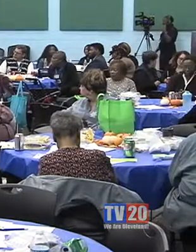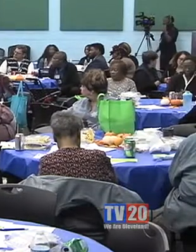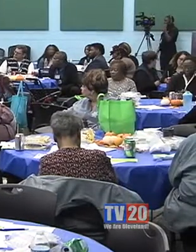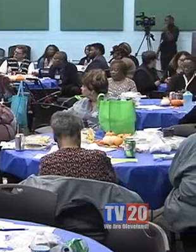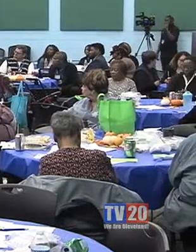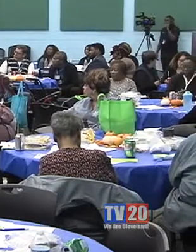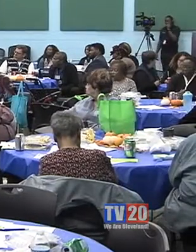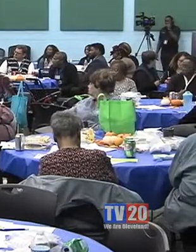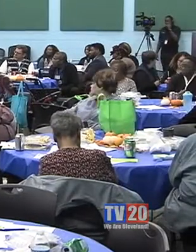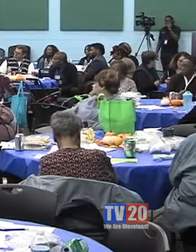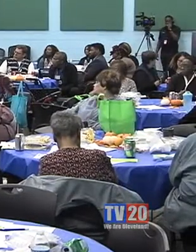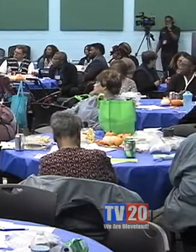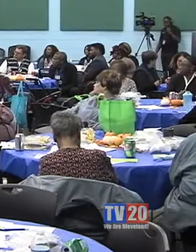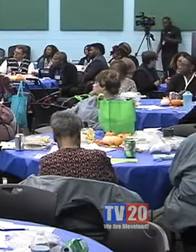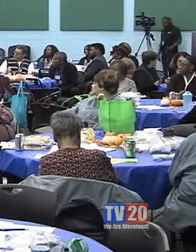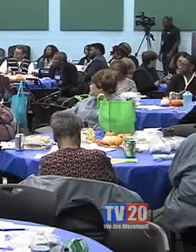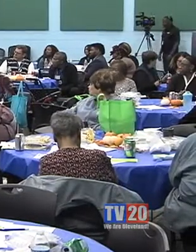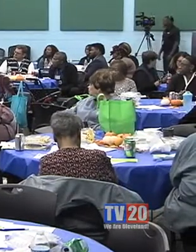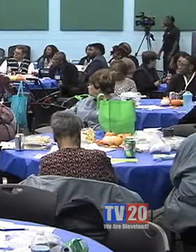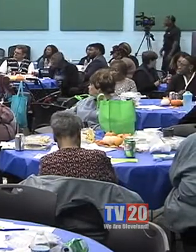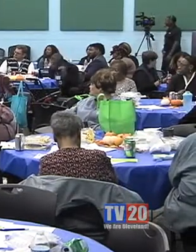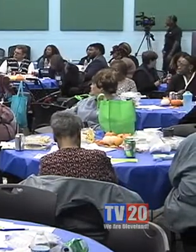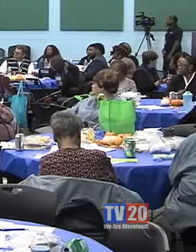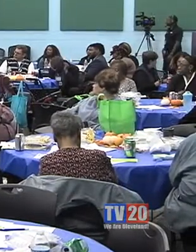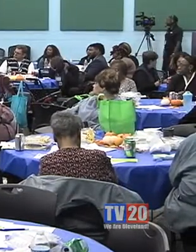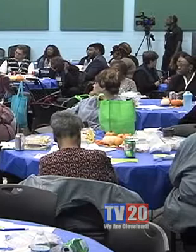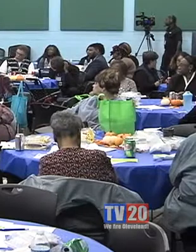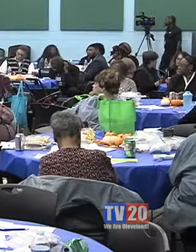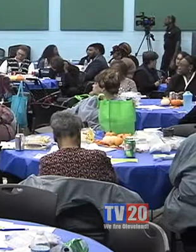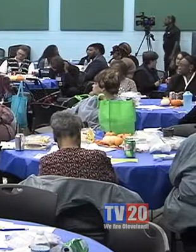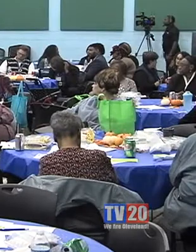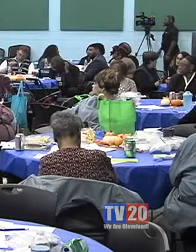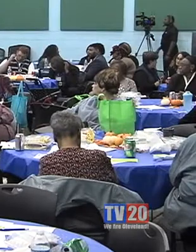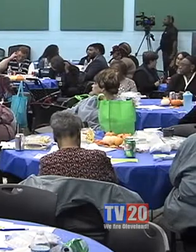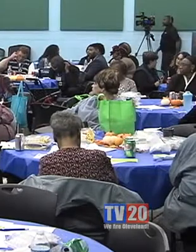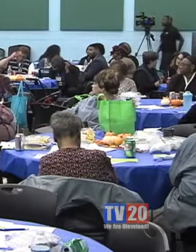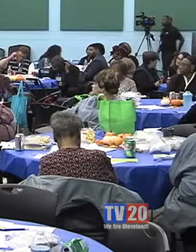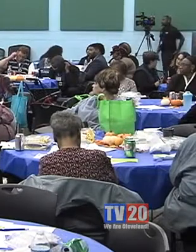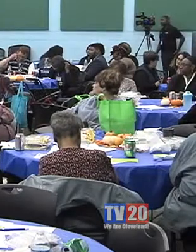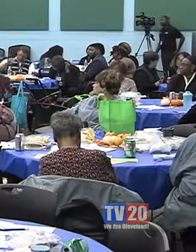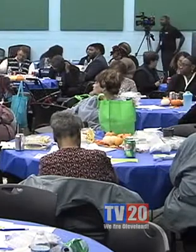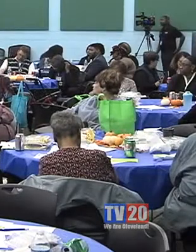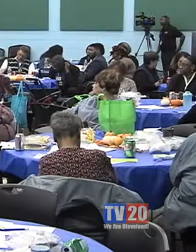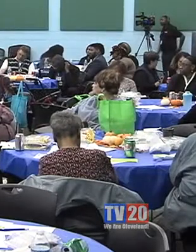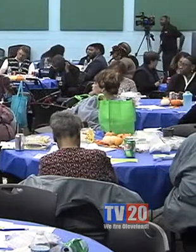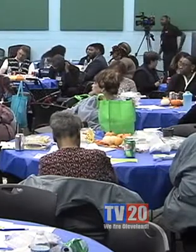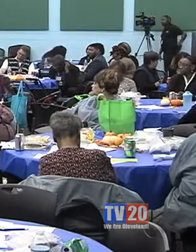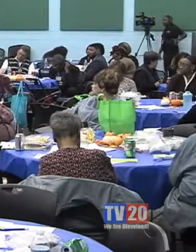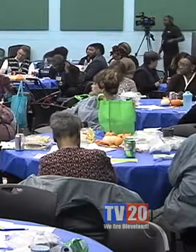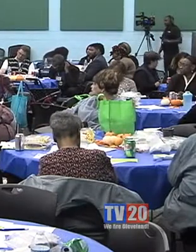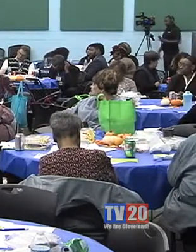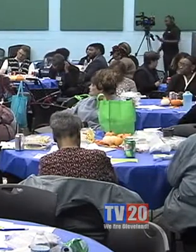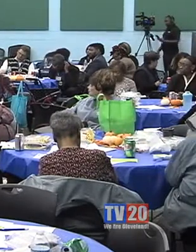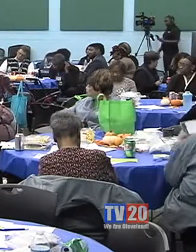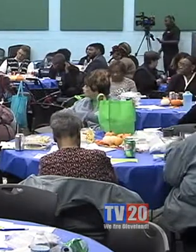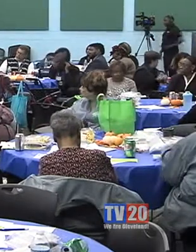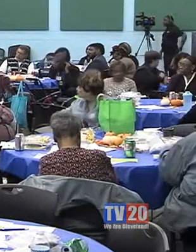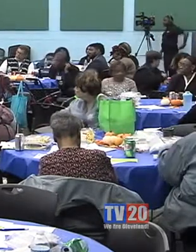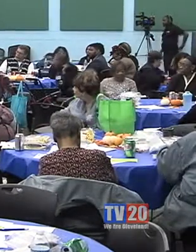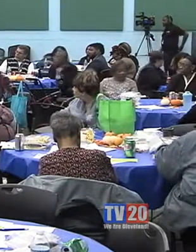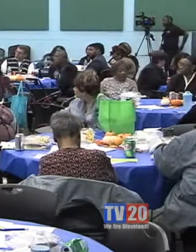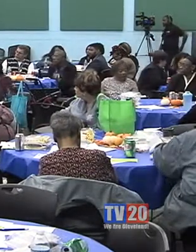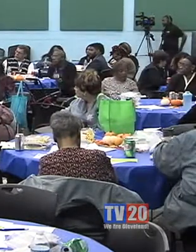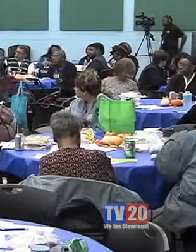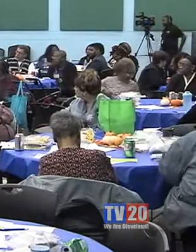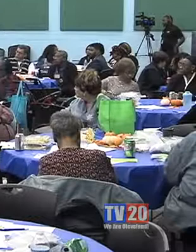because you have a time bomb ticking, and it is your clock is ticking every day. And it possibly will